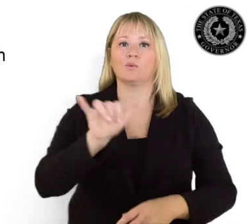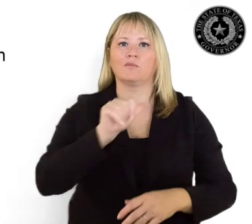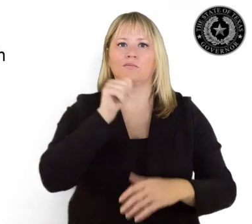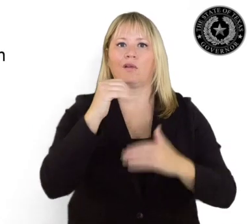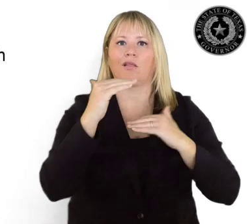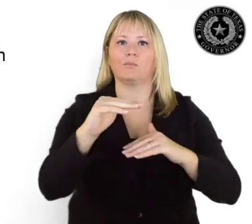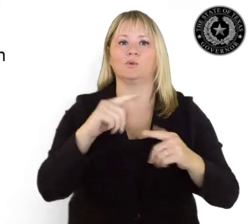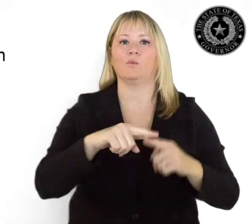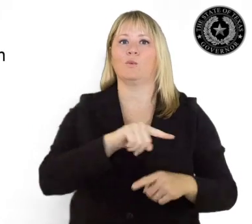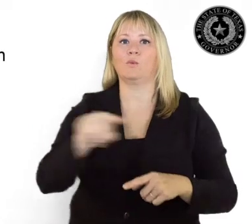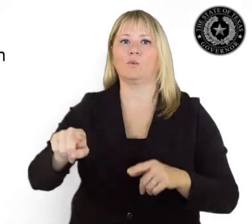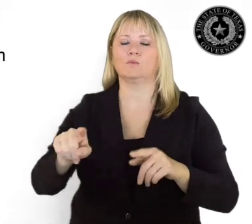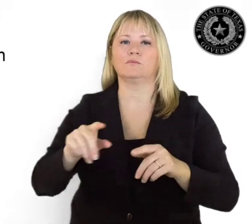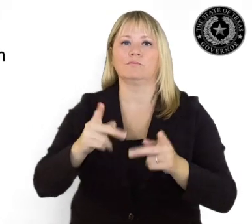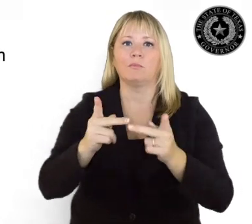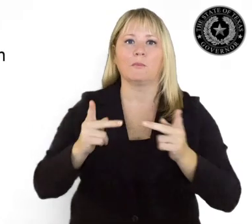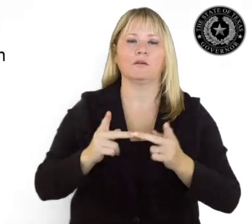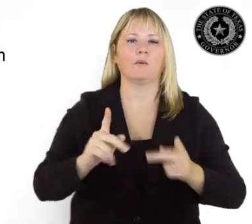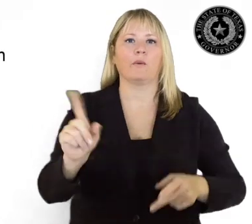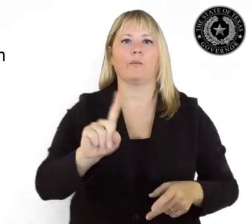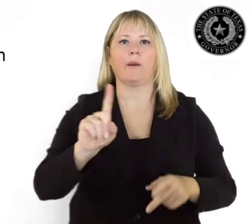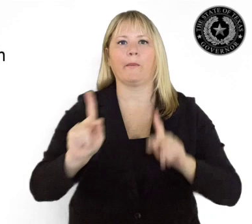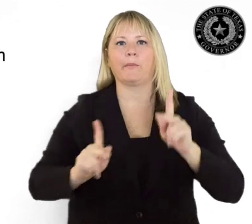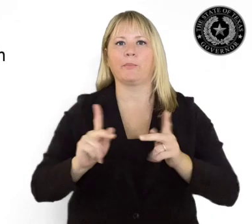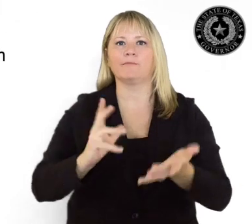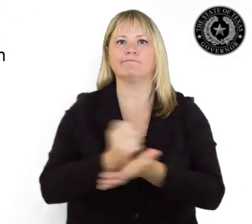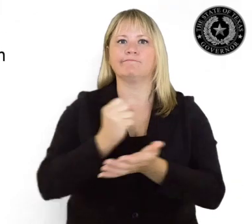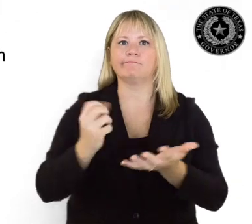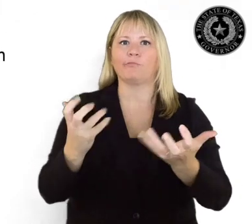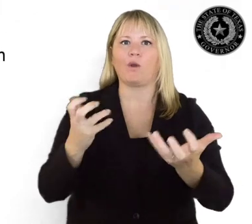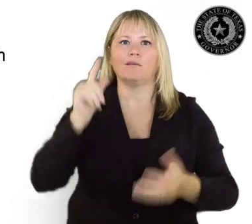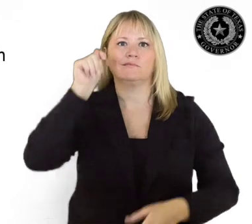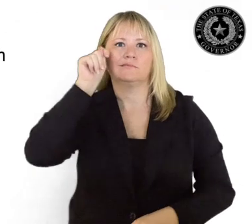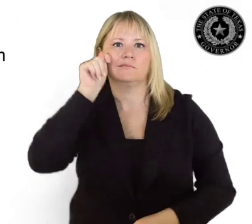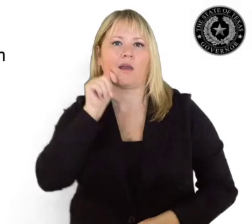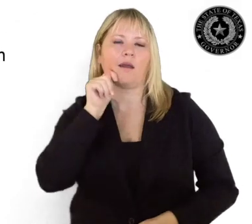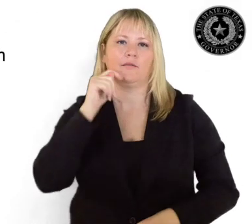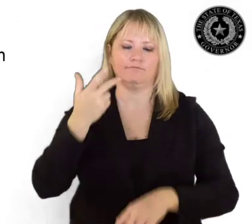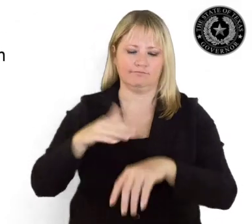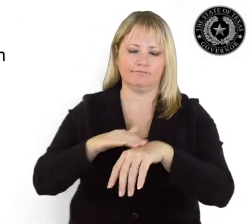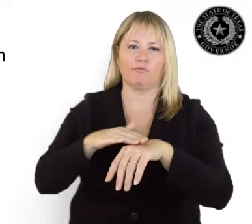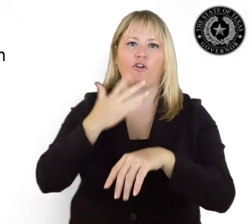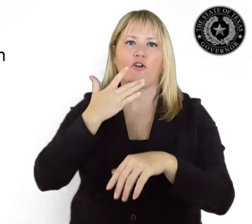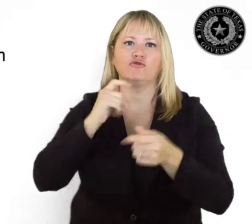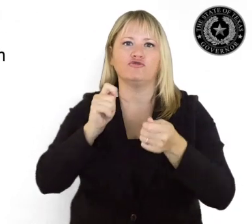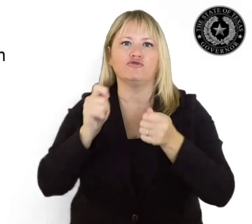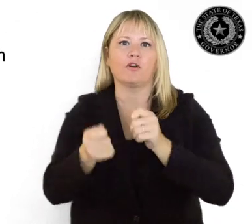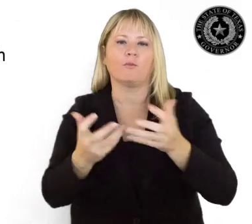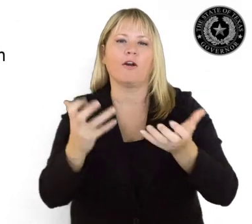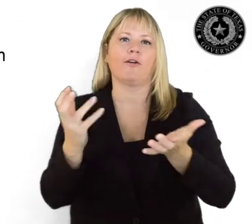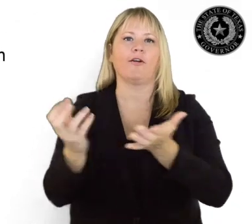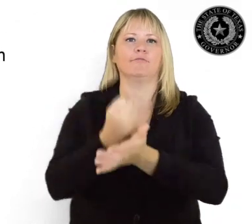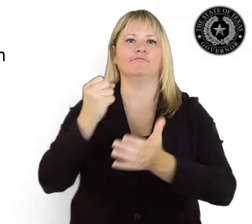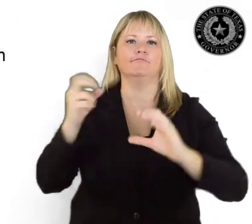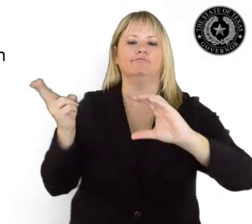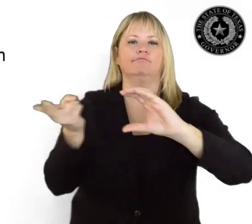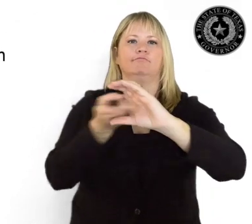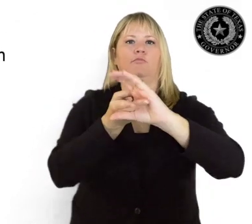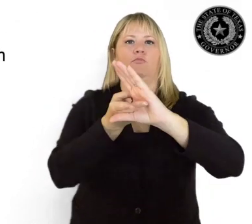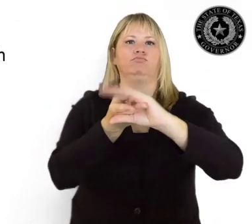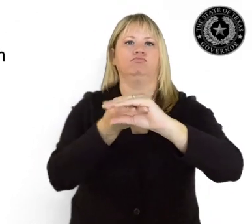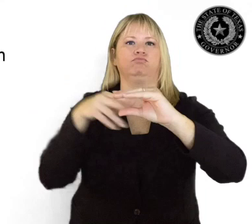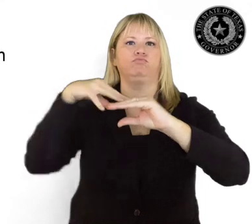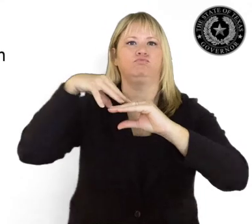And other personal care and beauty services such as tanning salons, tattoo studios, piercing studios, hair